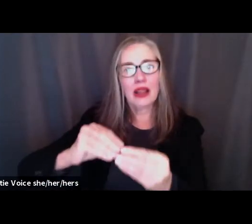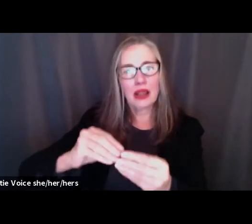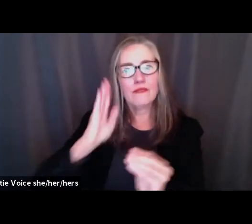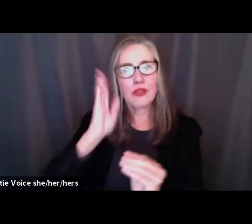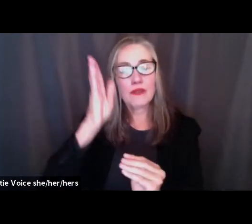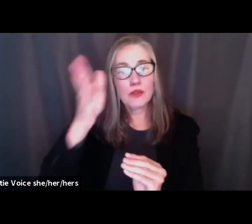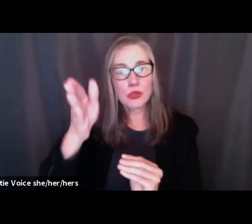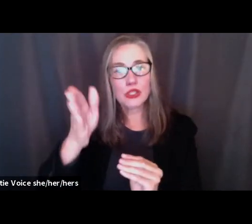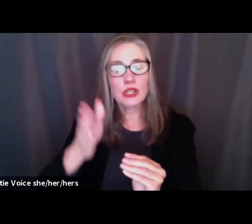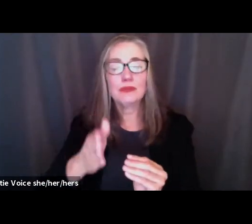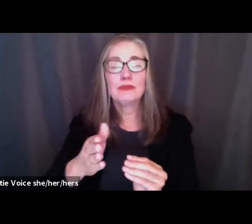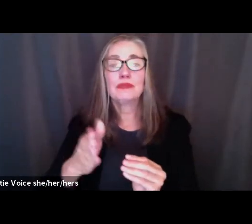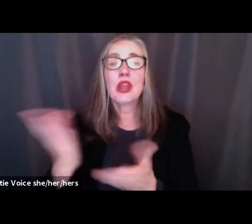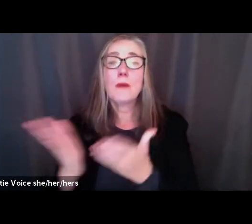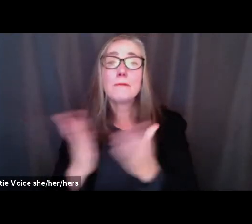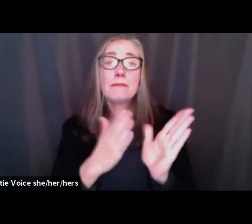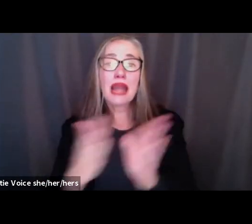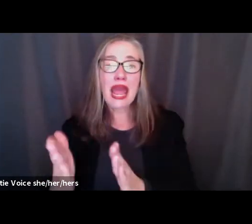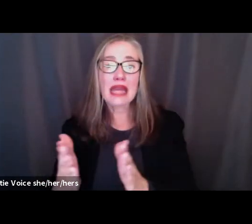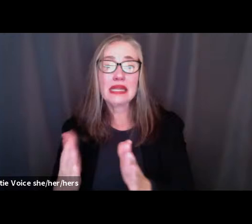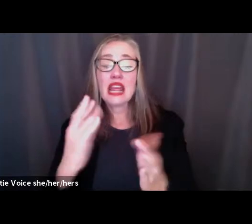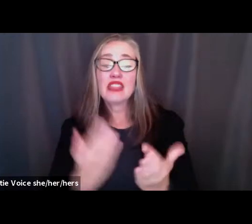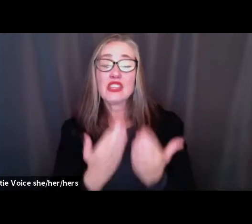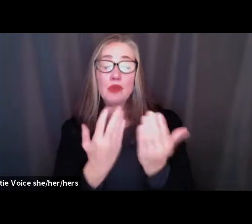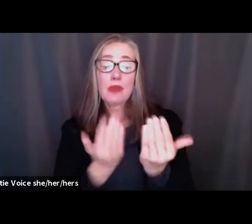offer these recommendations to the